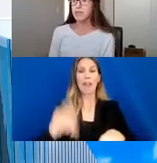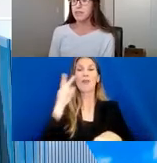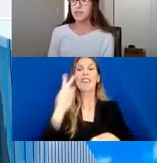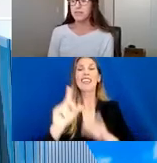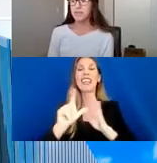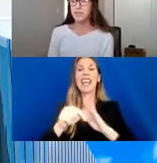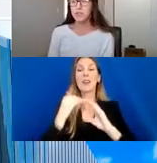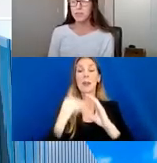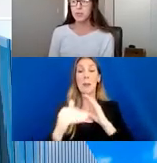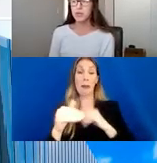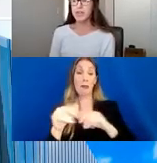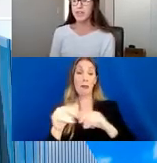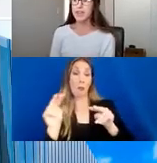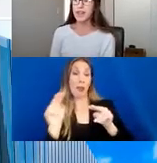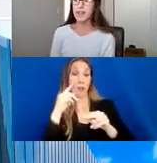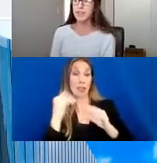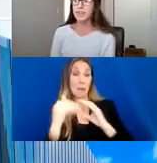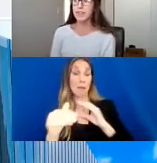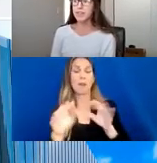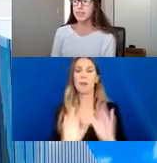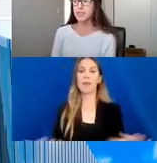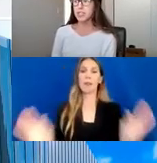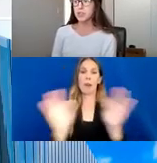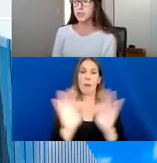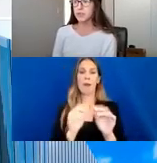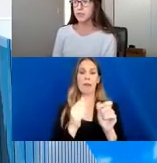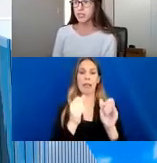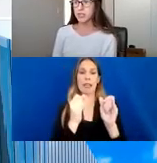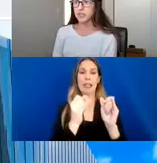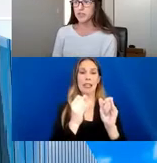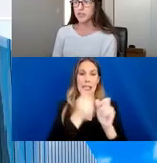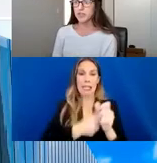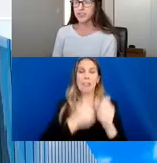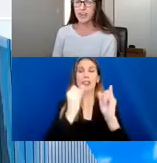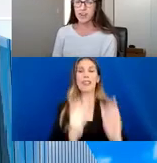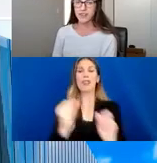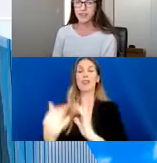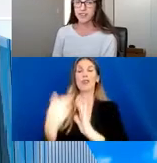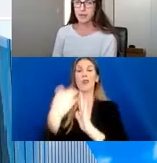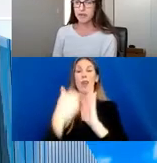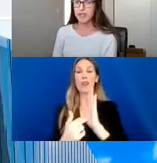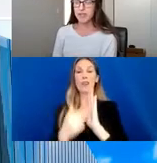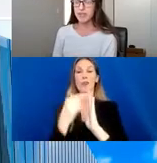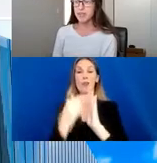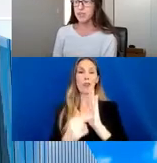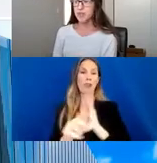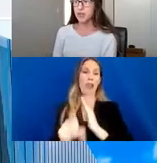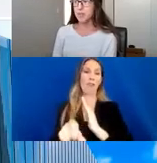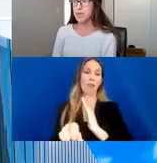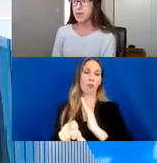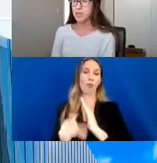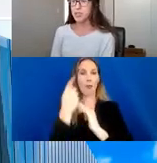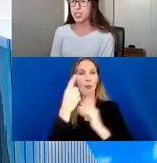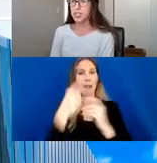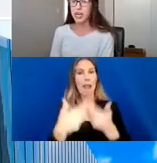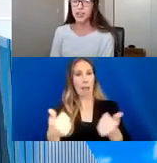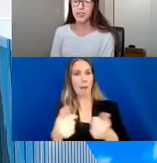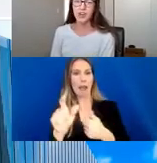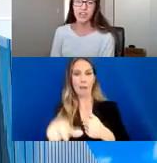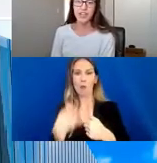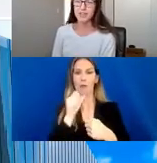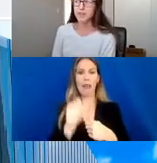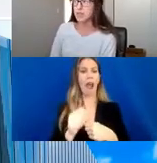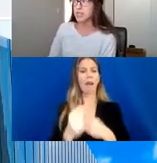email. It's very important that every individual registers for this conference separately. You will not be able to